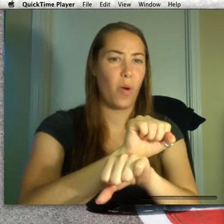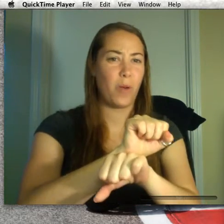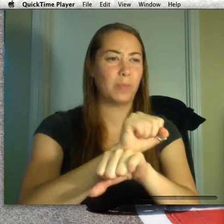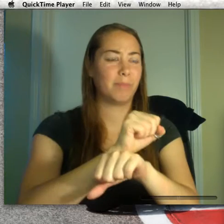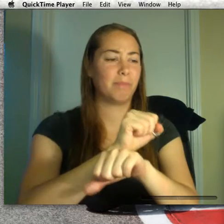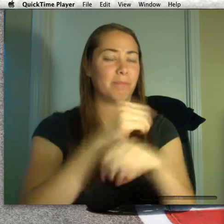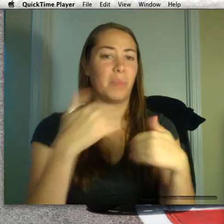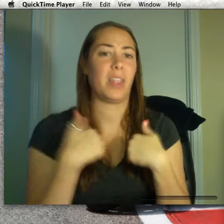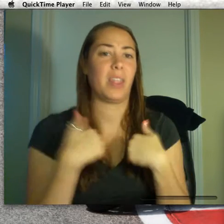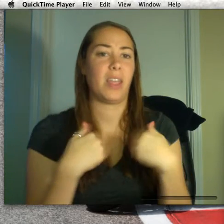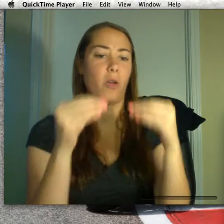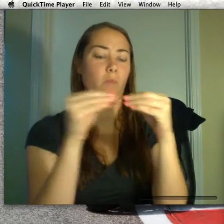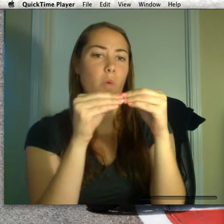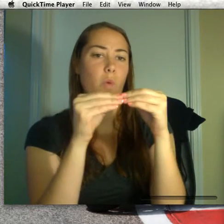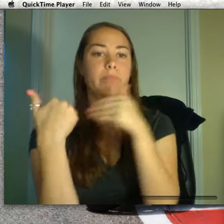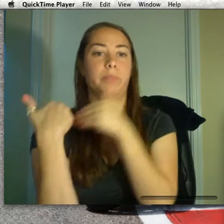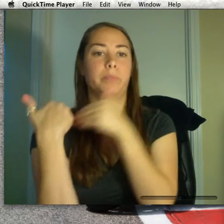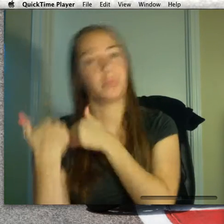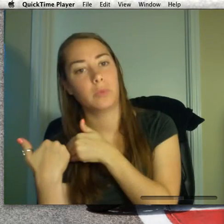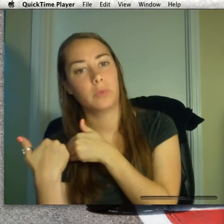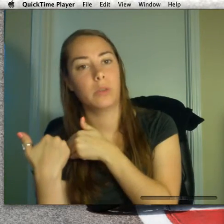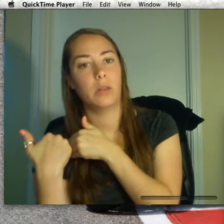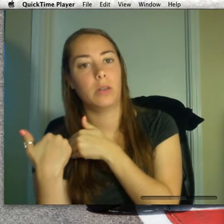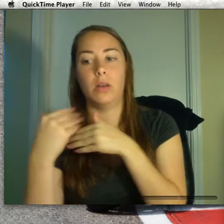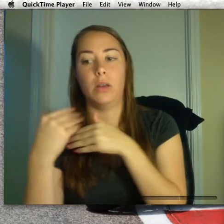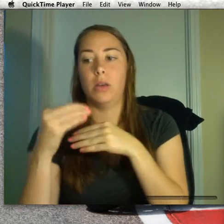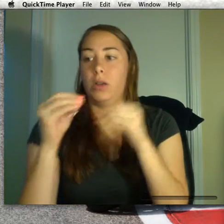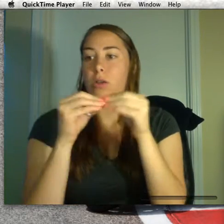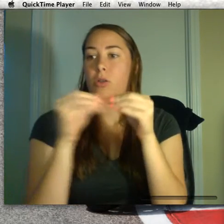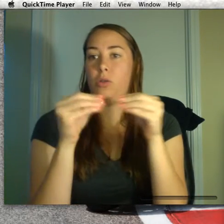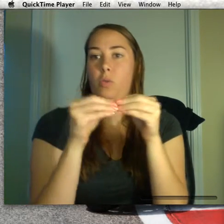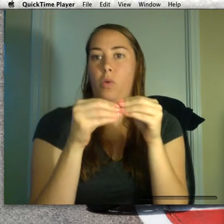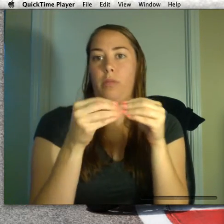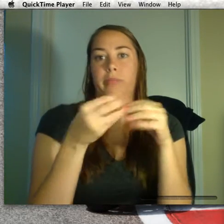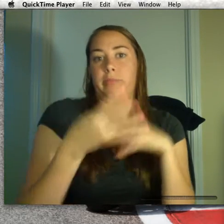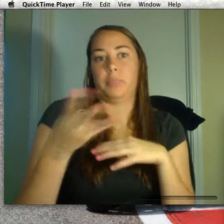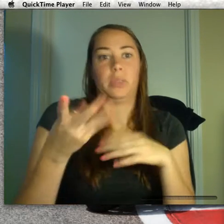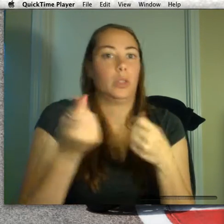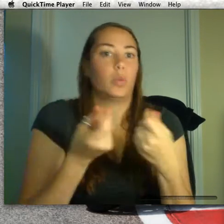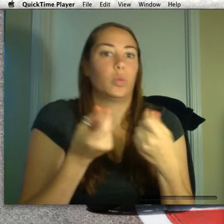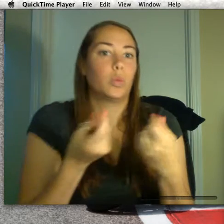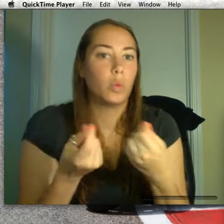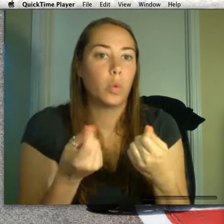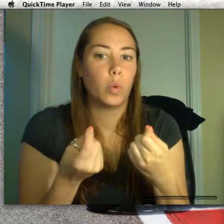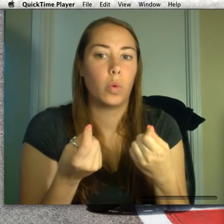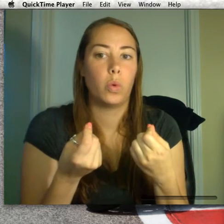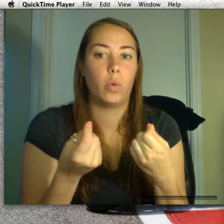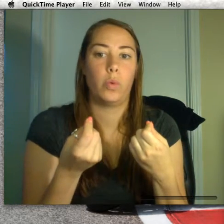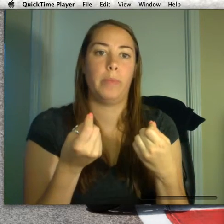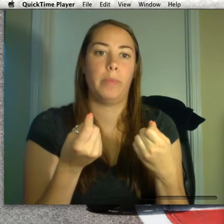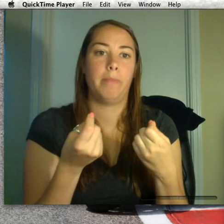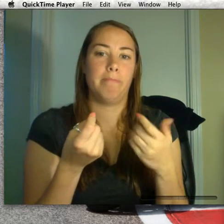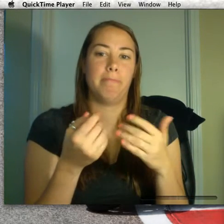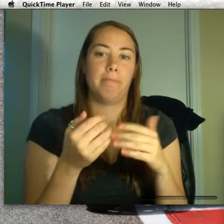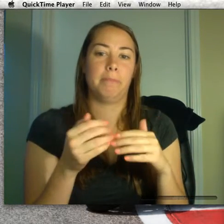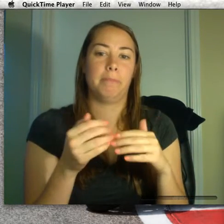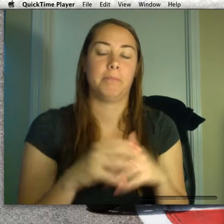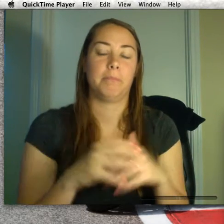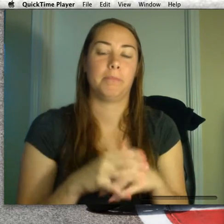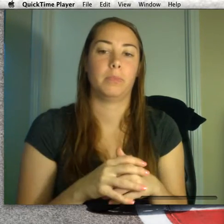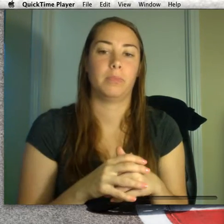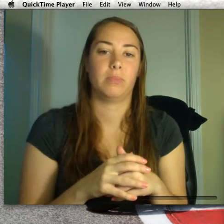our children's schools. They work every day. They drive cabs. They work on